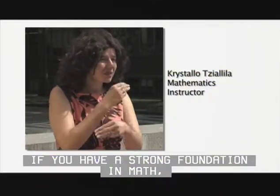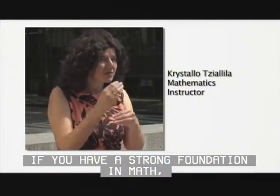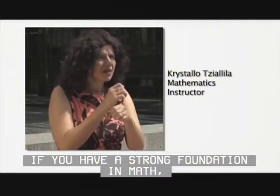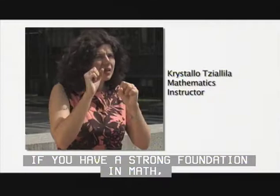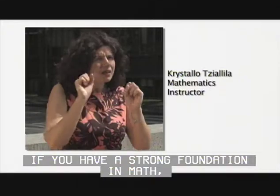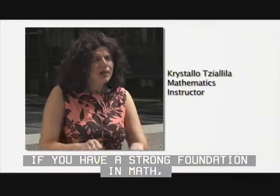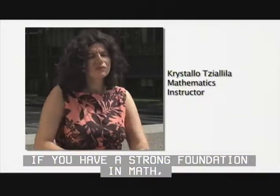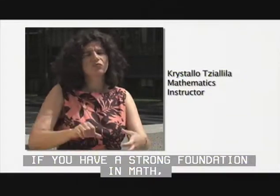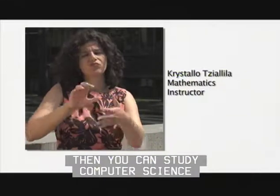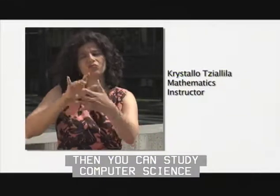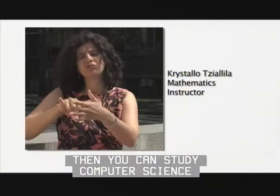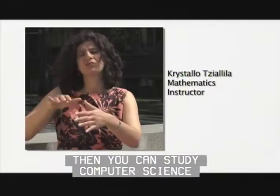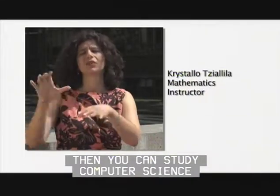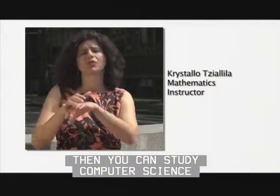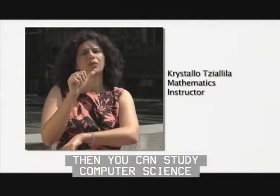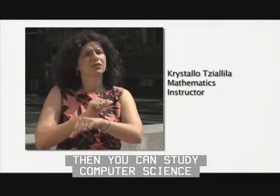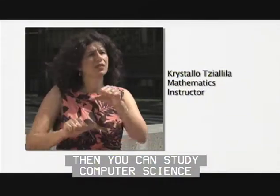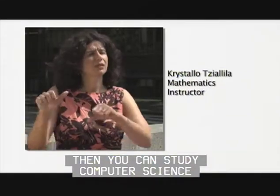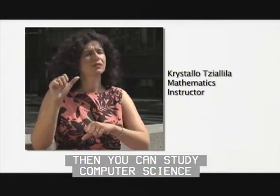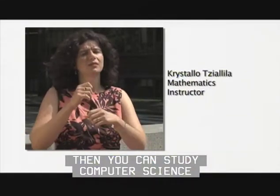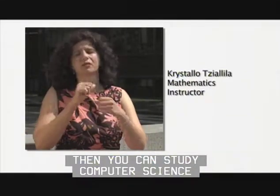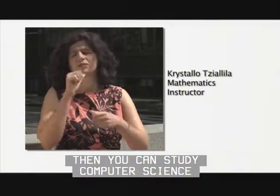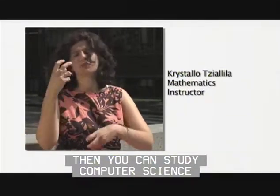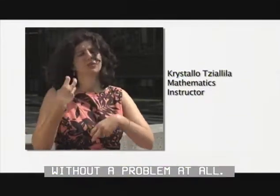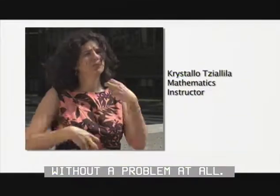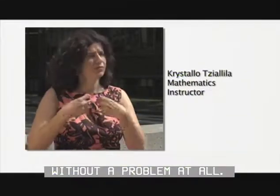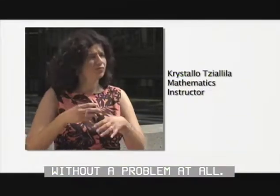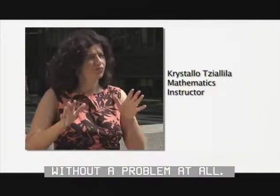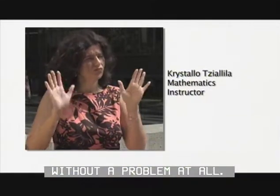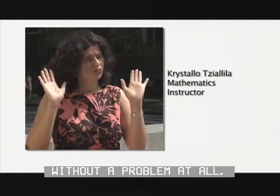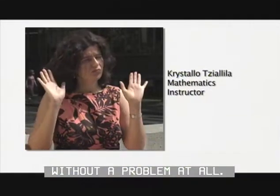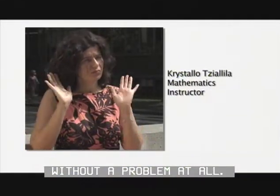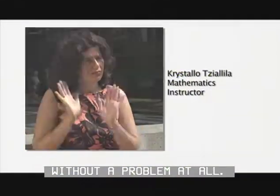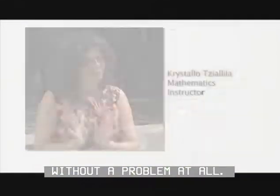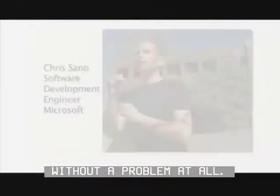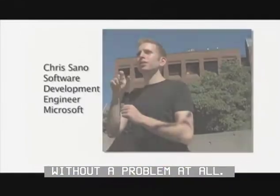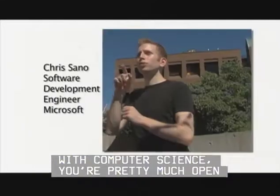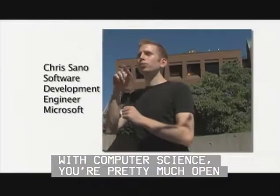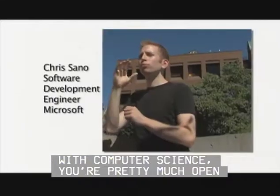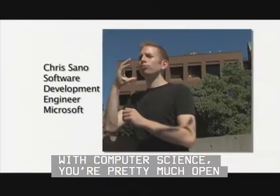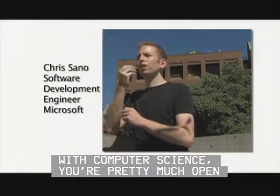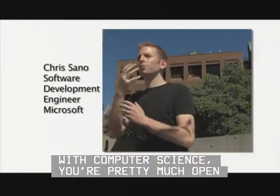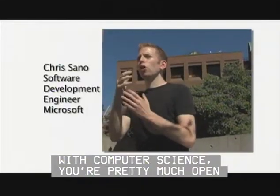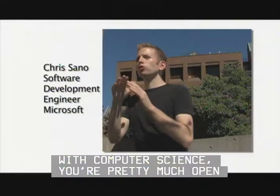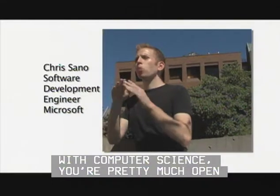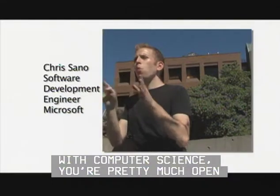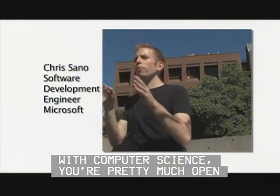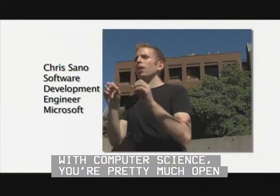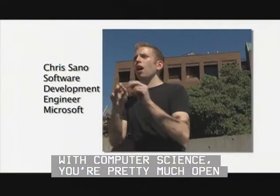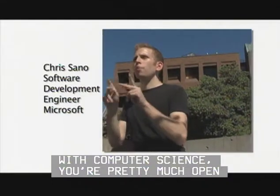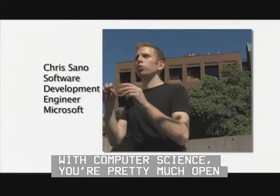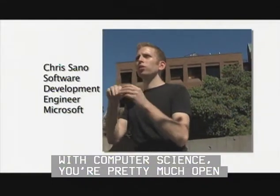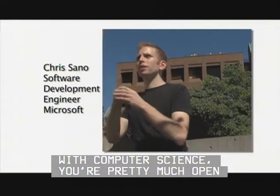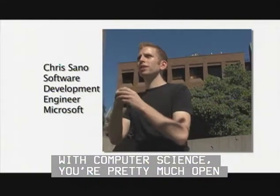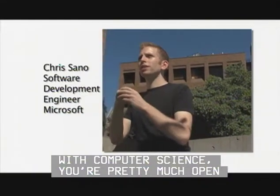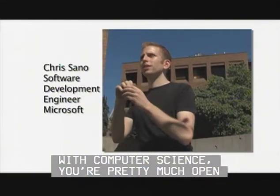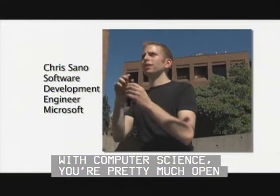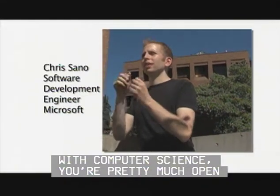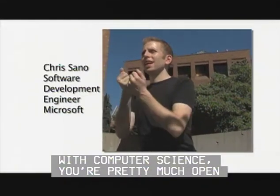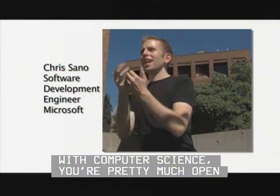foundation in math, then you can study computer science without a problem at all. With computer science, you're pretty much